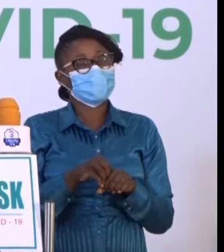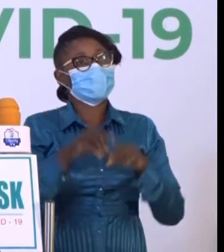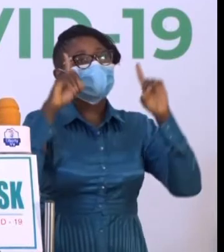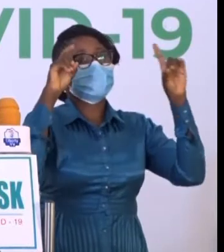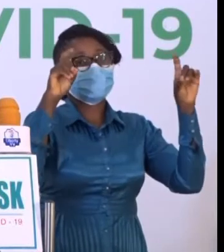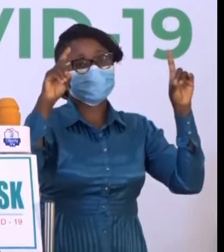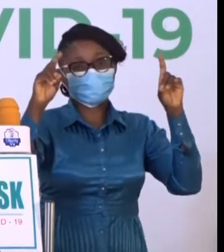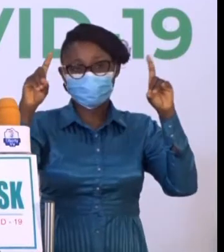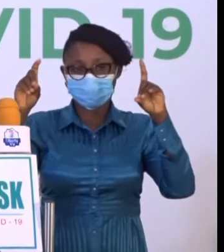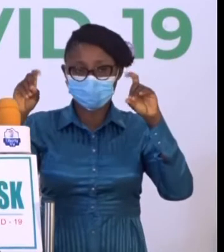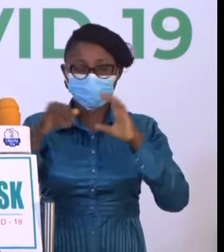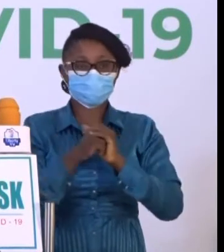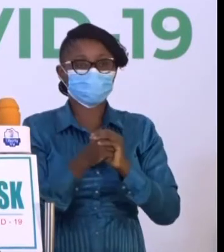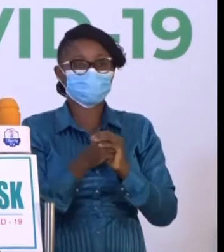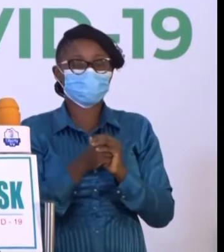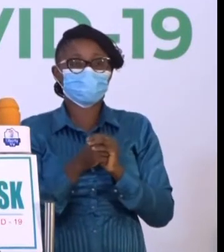collection.